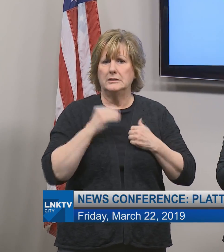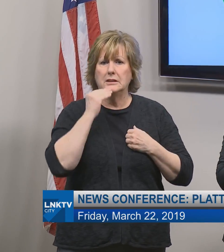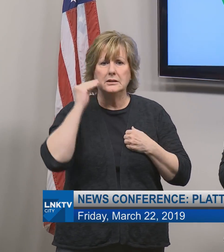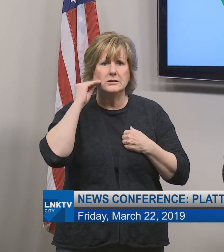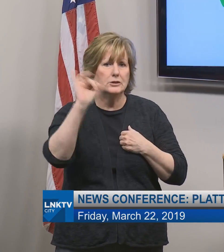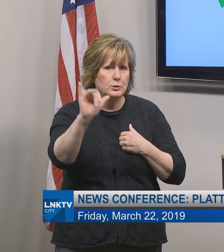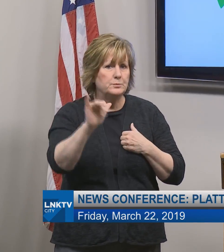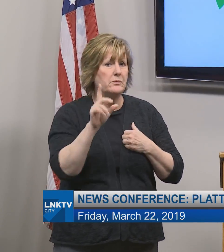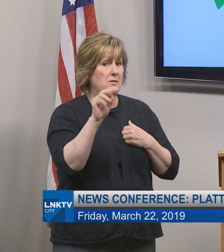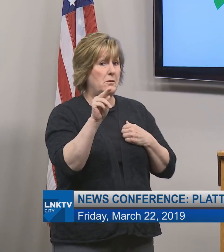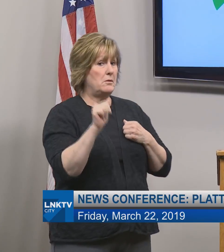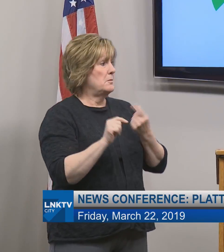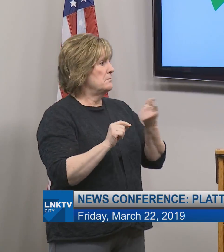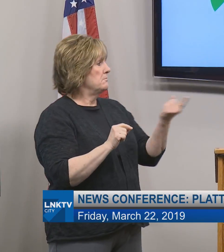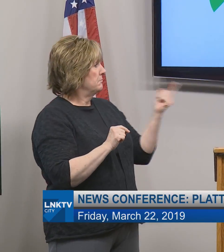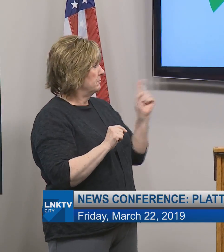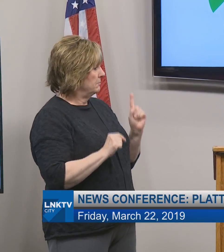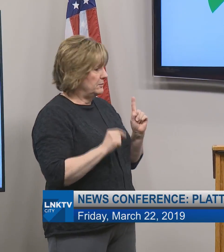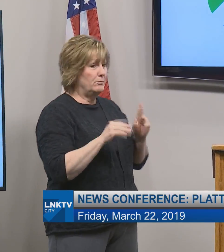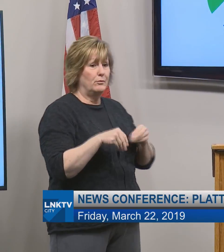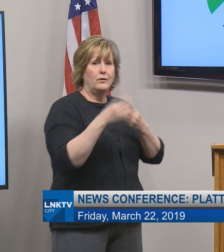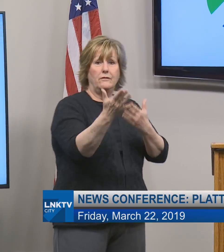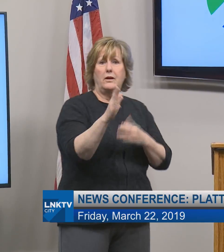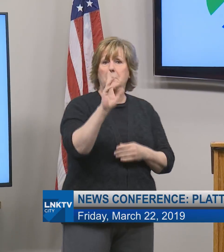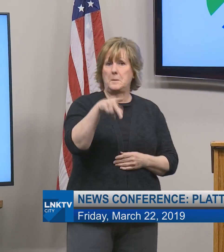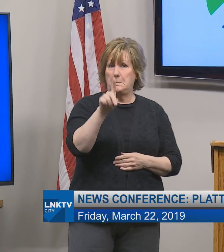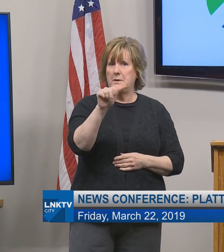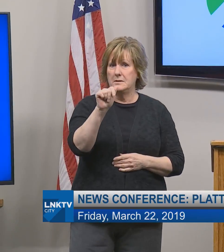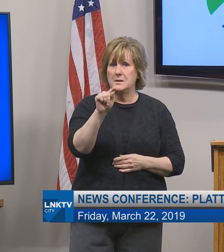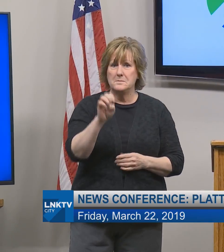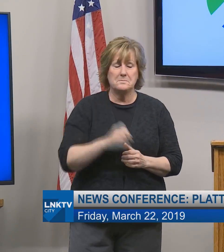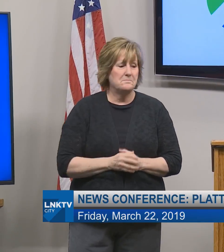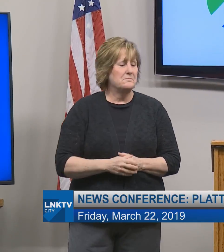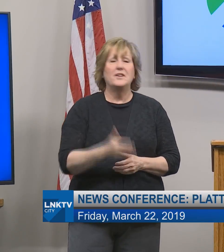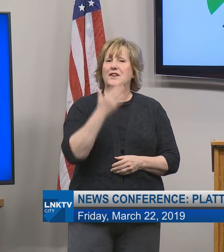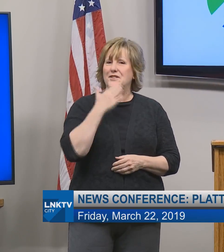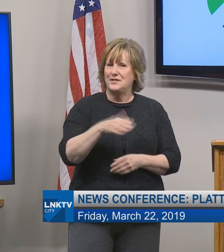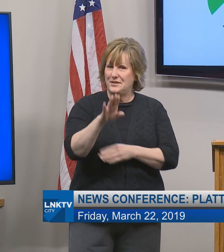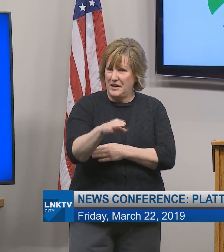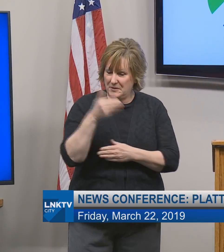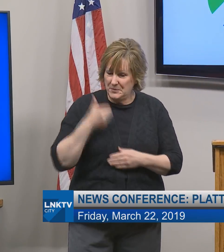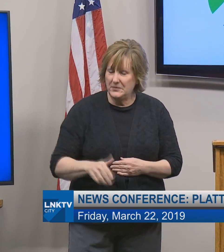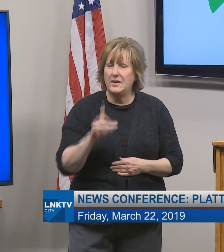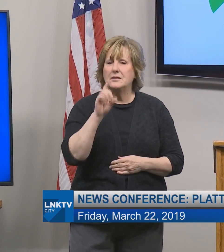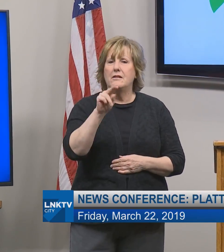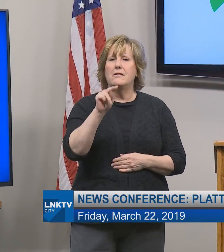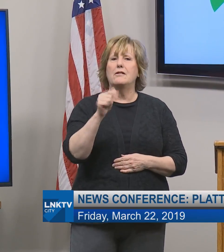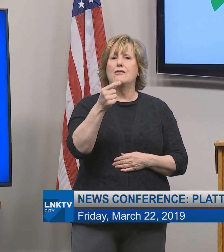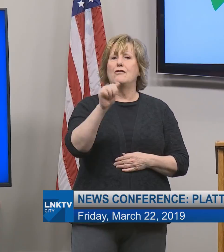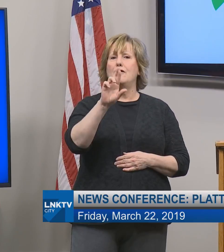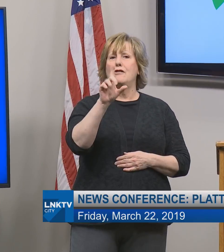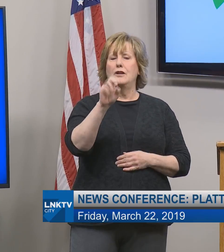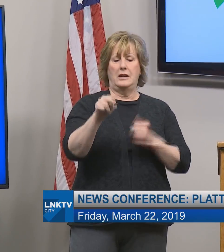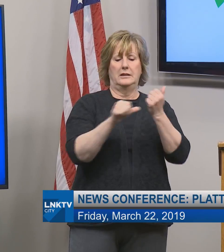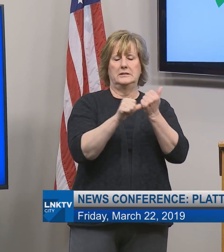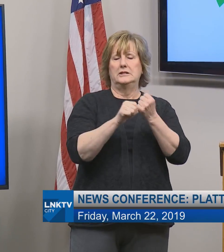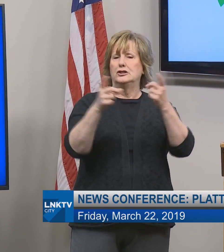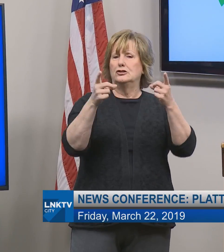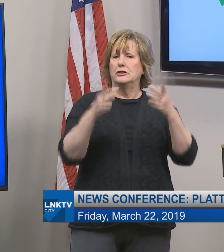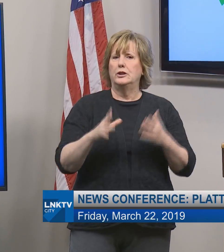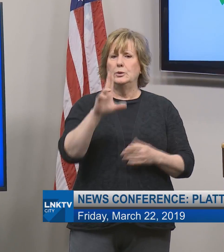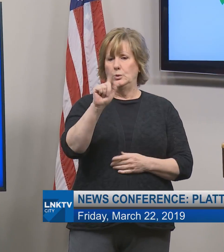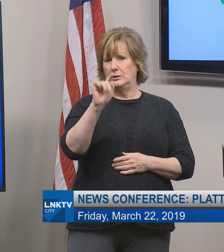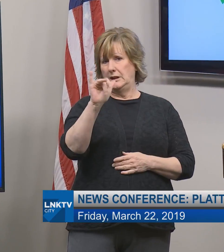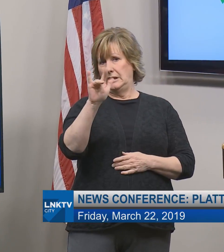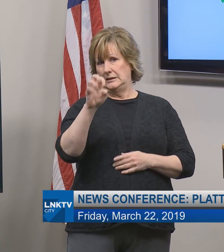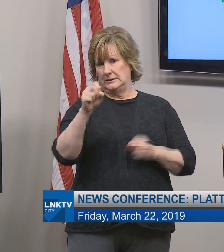up Donna here to provide that update. Good afternoon. My name is Donna Garden. I'm the Assistant Director of Utilities